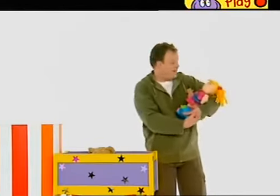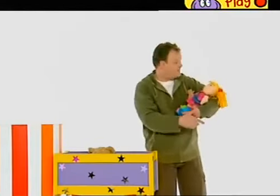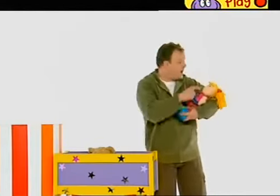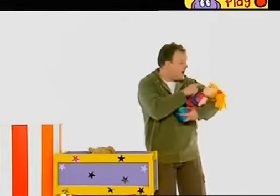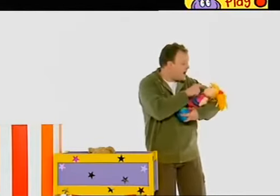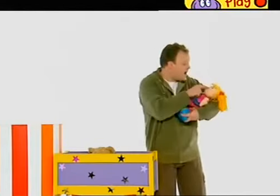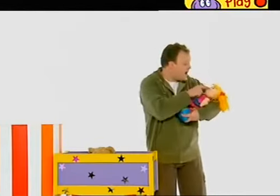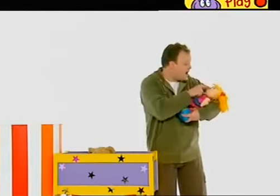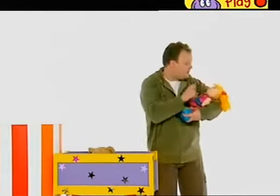toys.